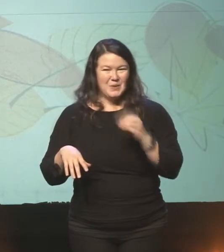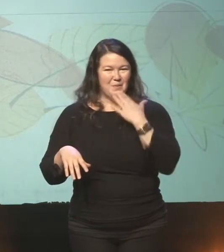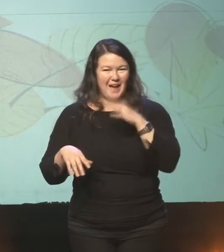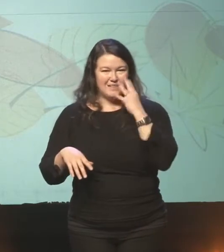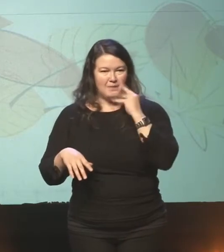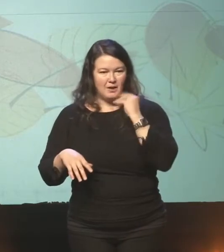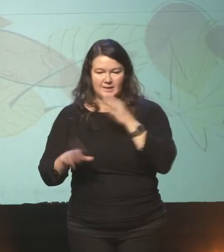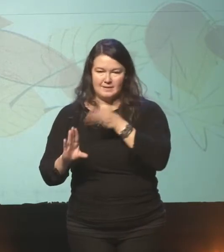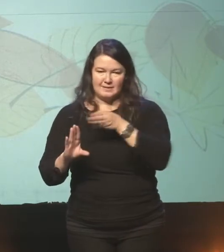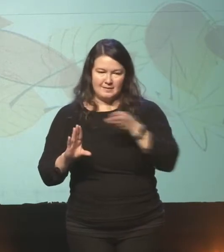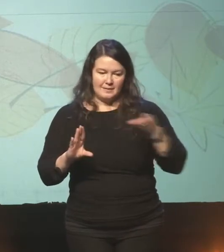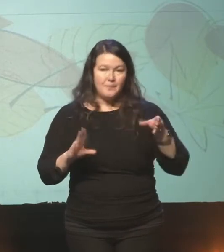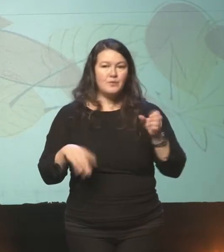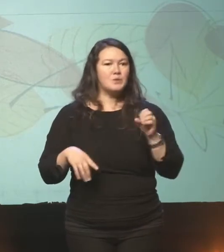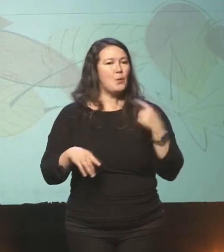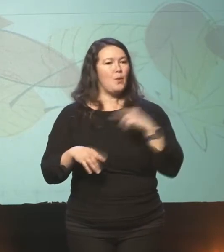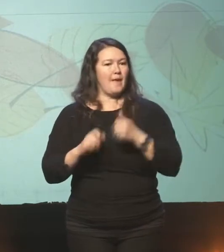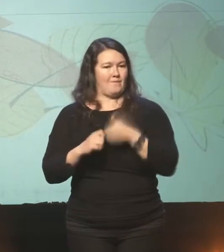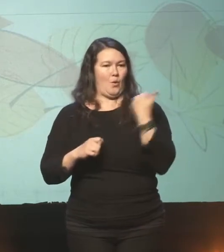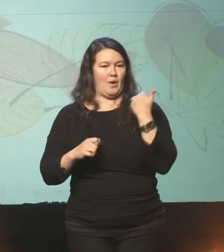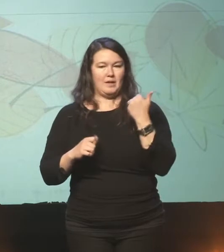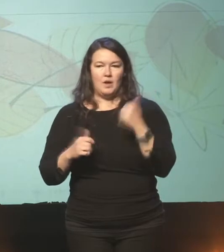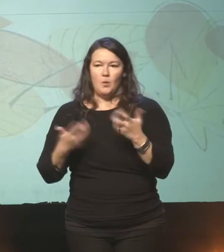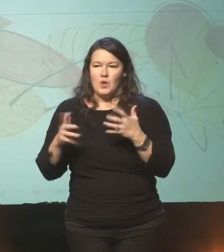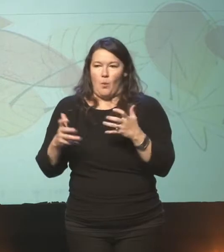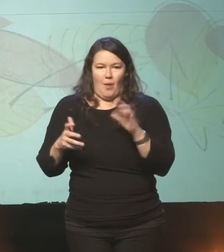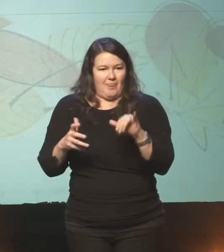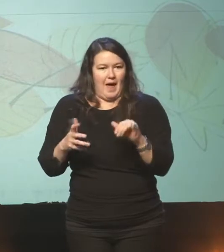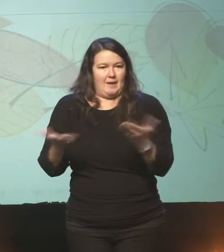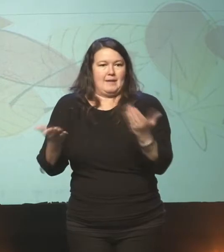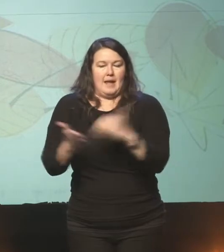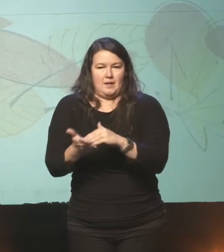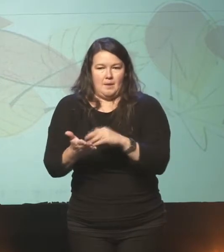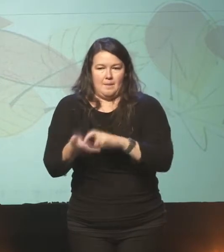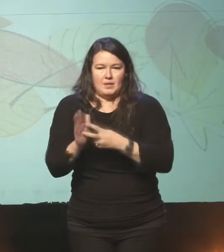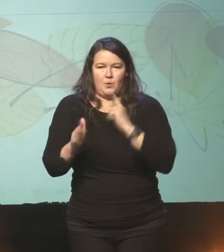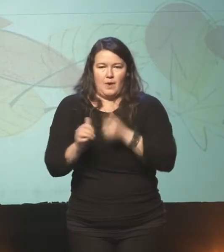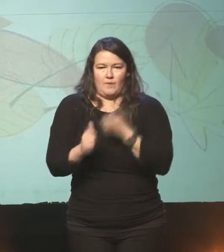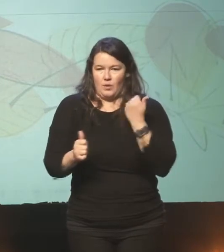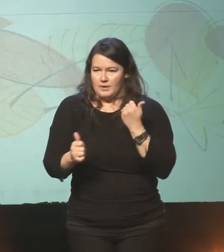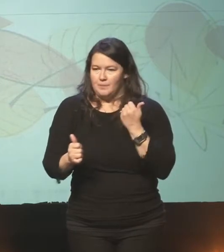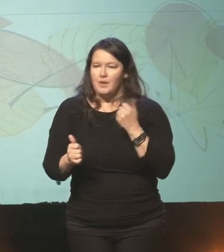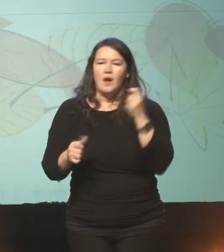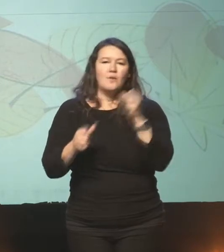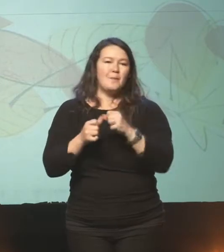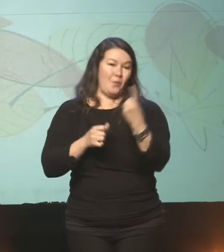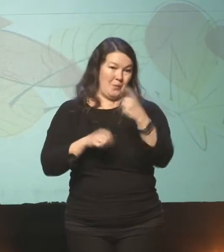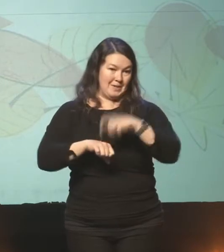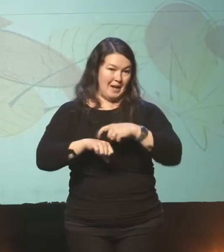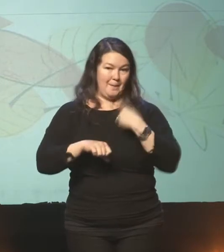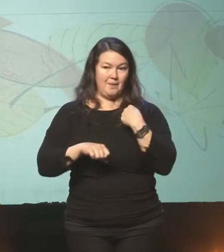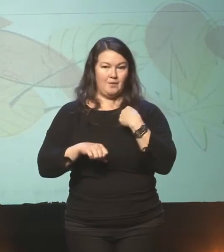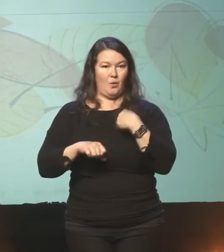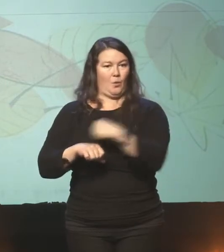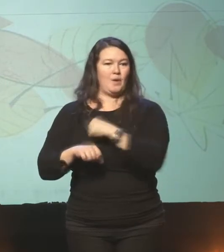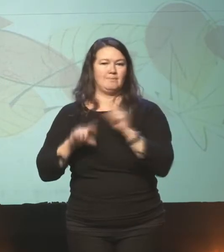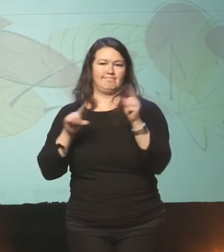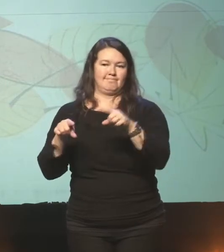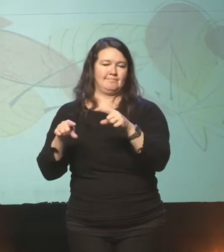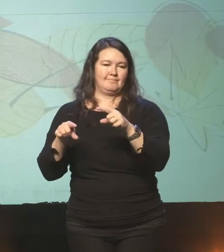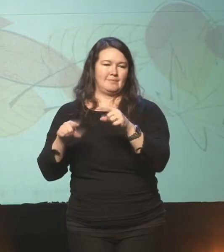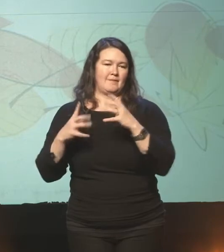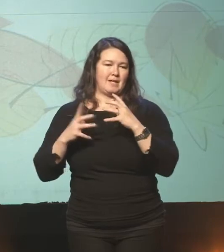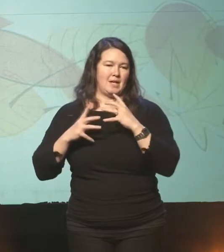is we avoid, we out of our desire to not repeat it, we just avoid that. So I can remember one time we were on vacation, and it